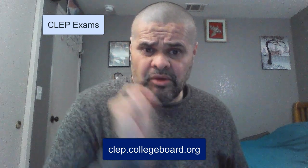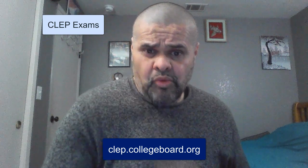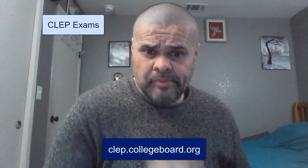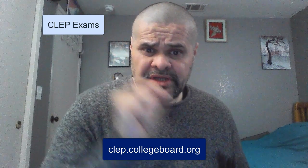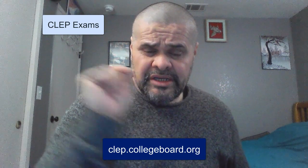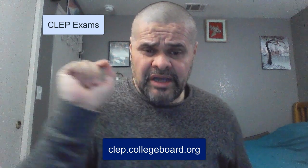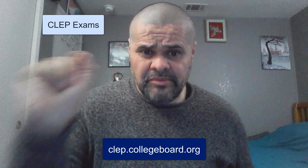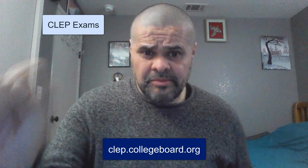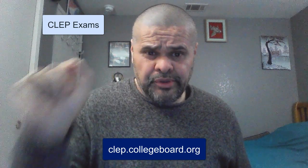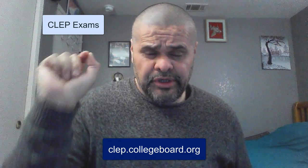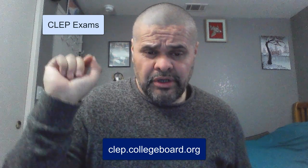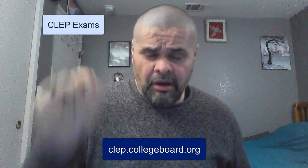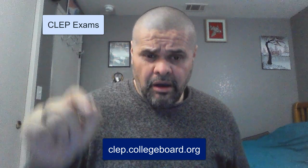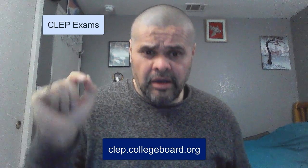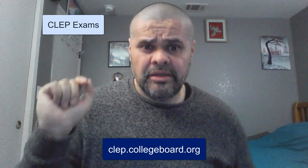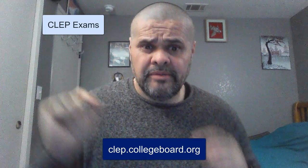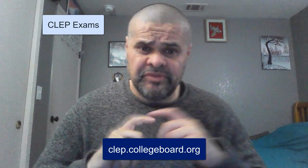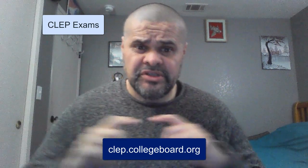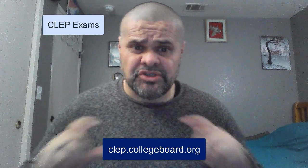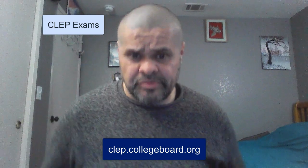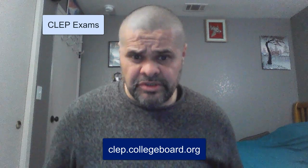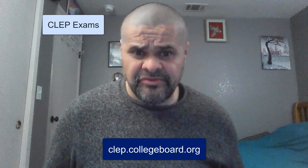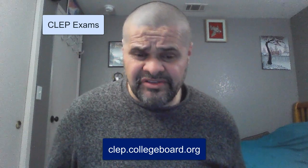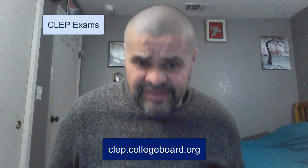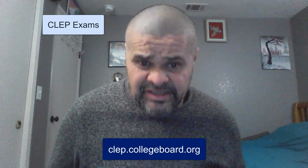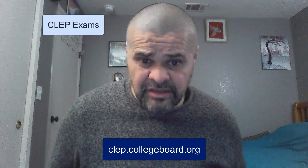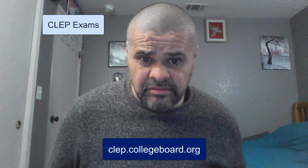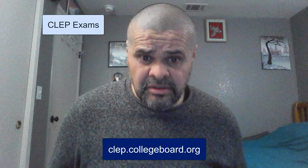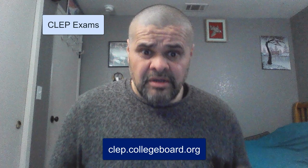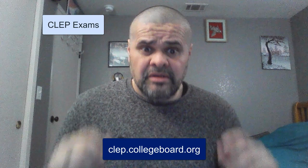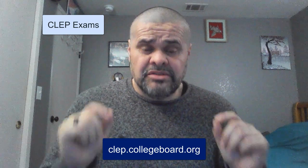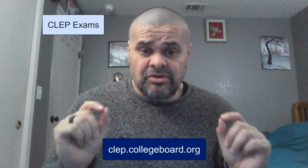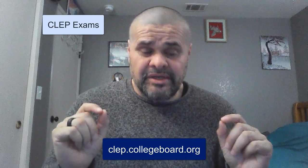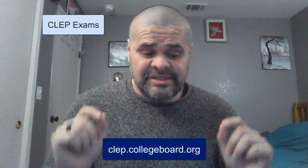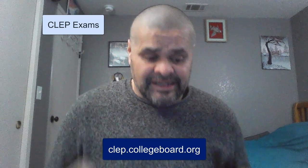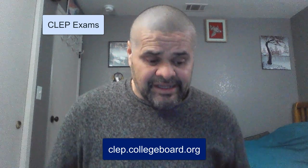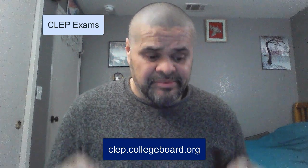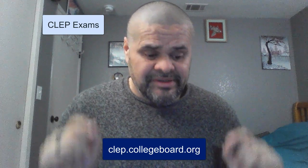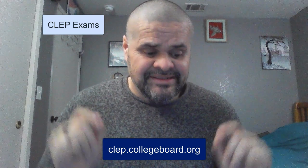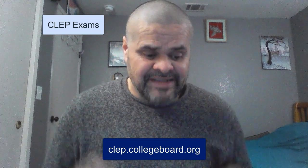the website, I'm going to put it on the description of this video. So it's